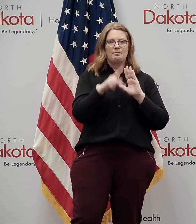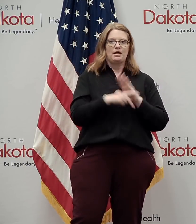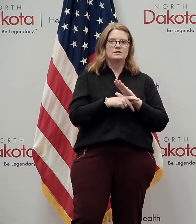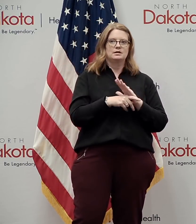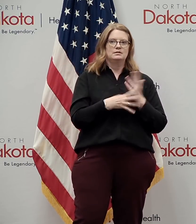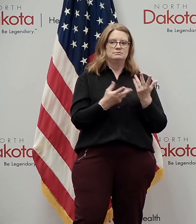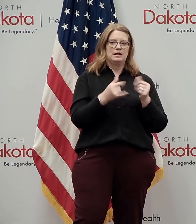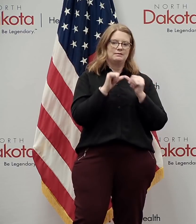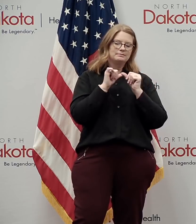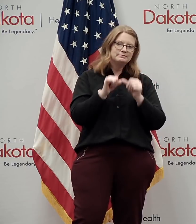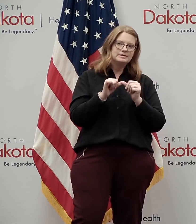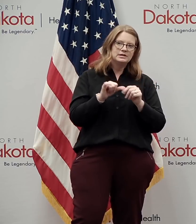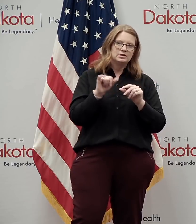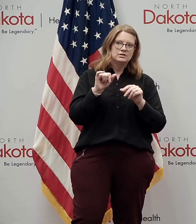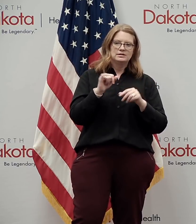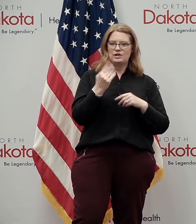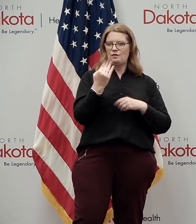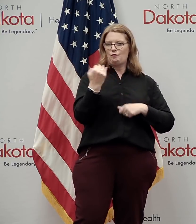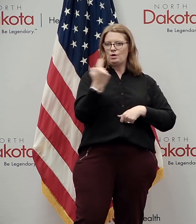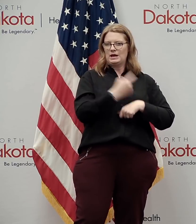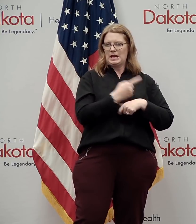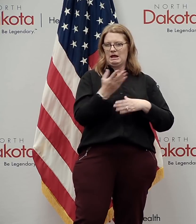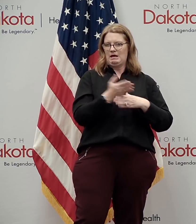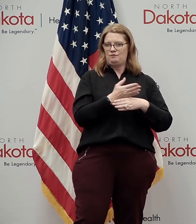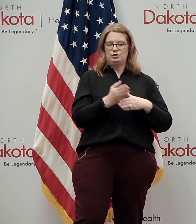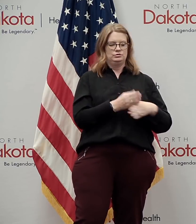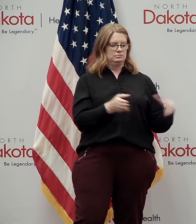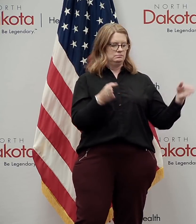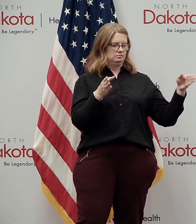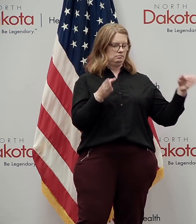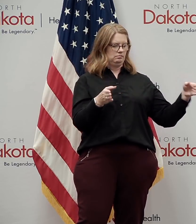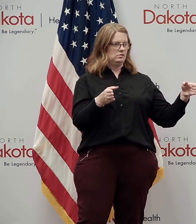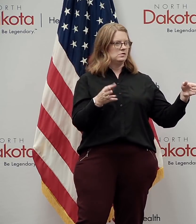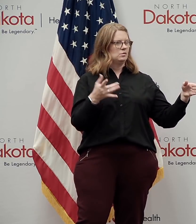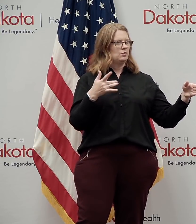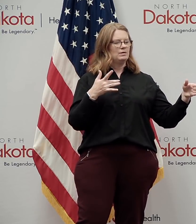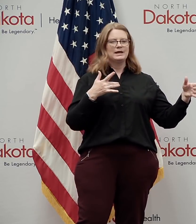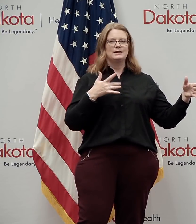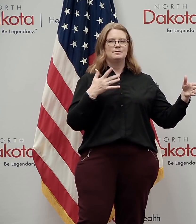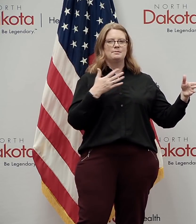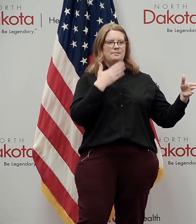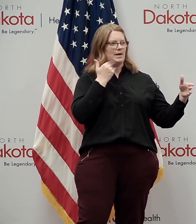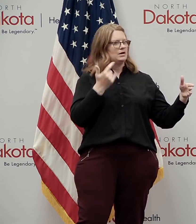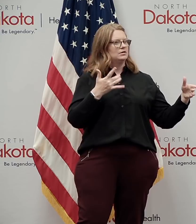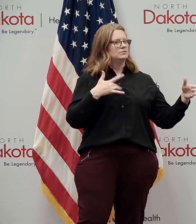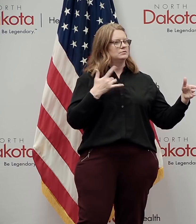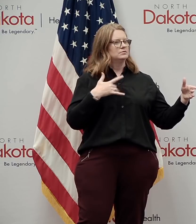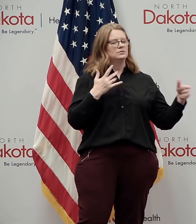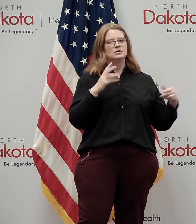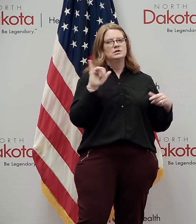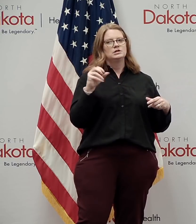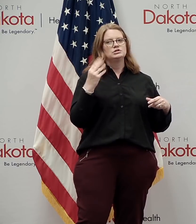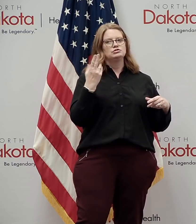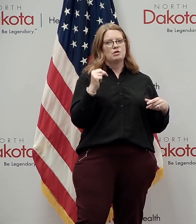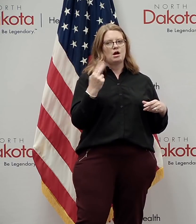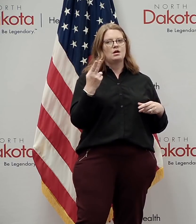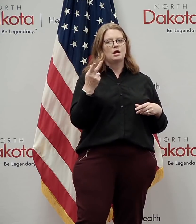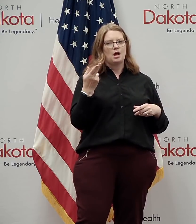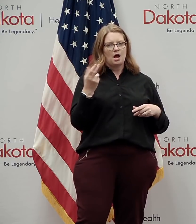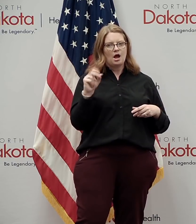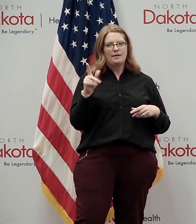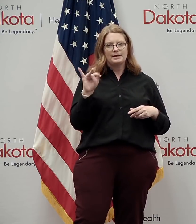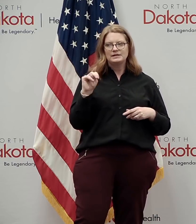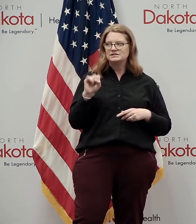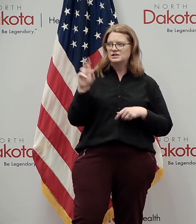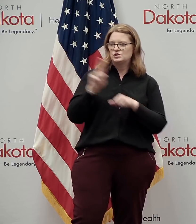standpoint, I'm going to keep looking at the 14-day because I think that gives us a better sense or a better trend. But again, Johns Hopkins is using the COVID tracking data. I